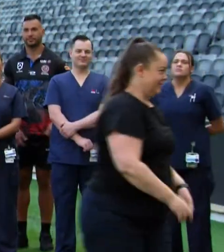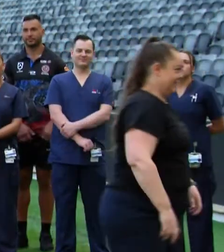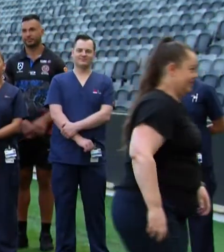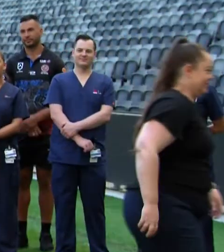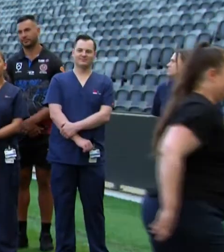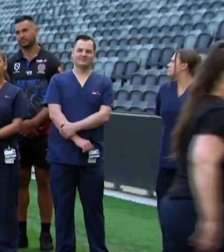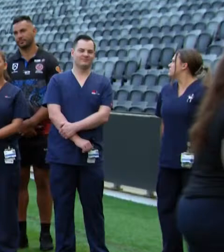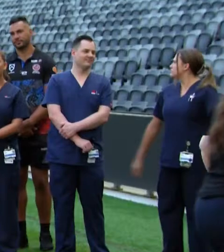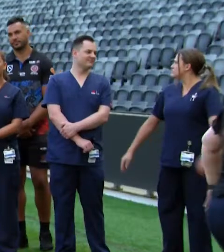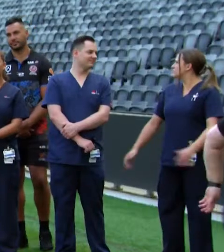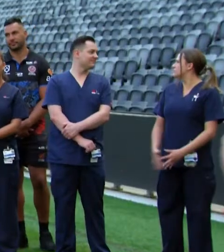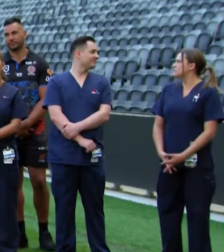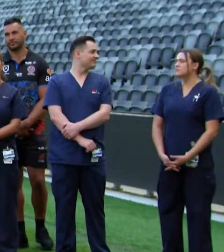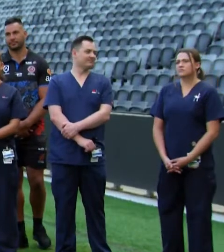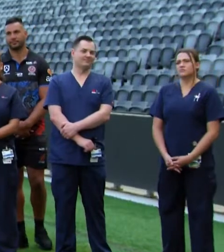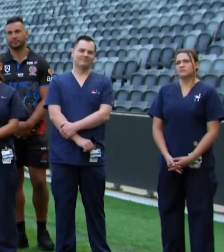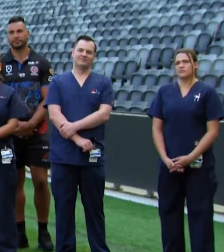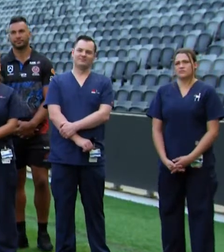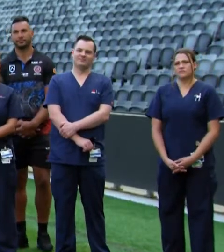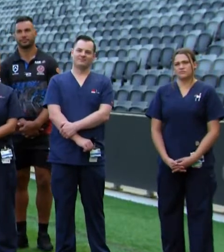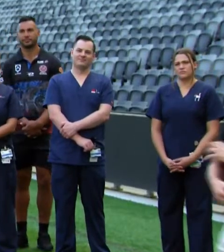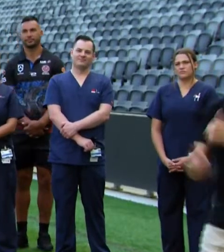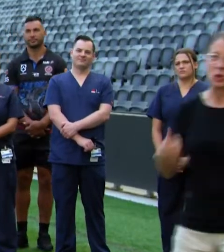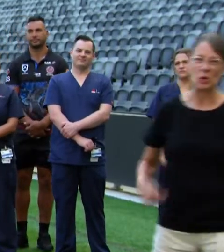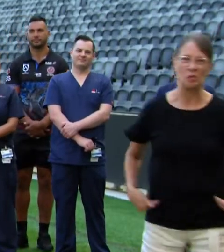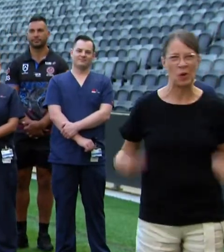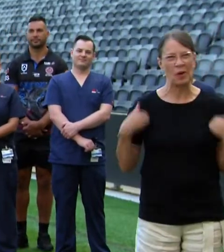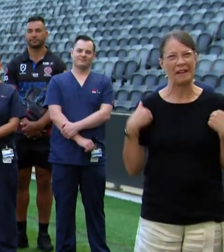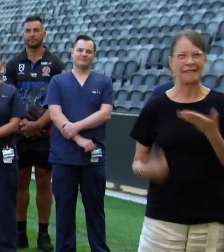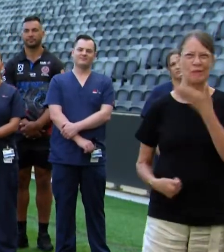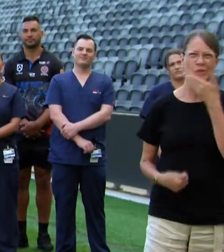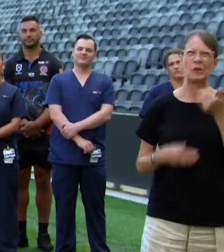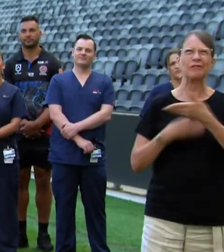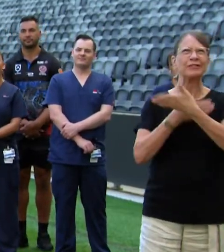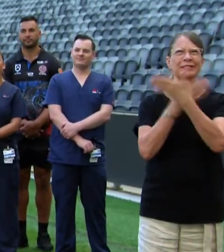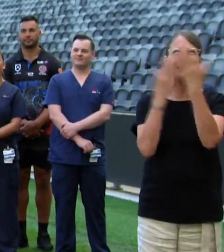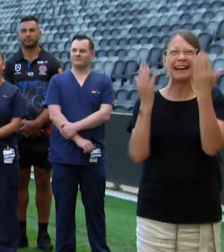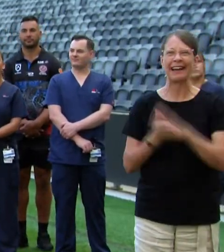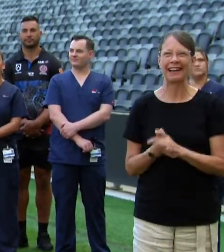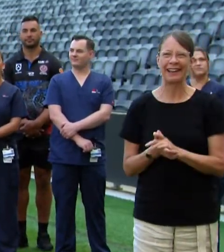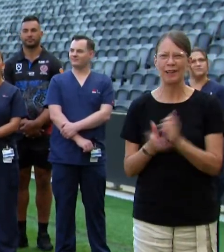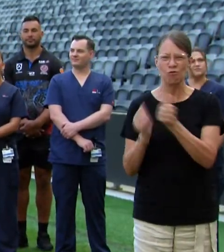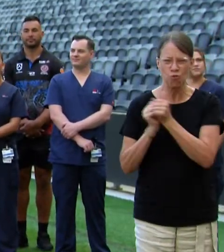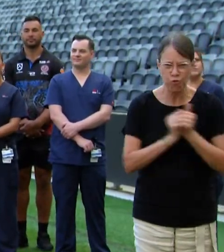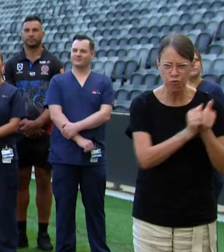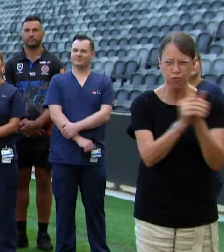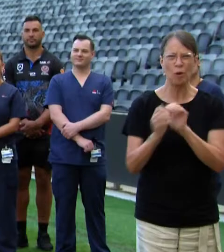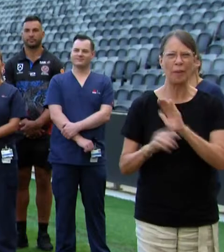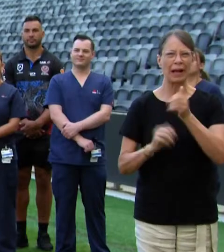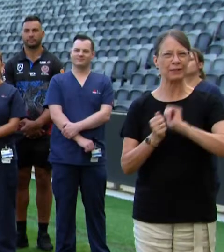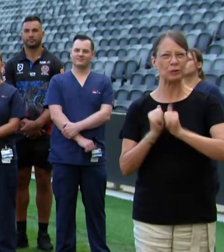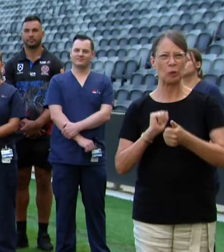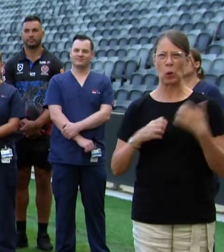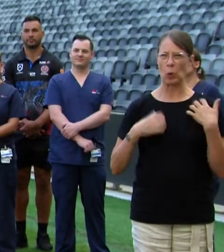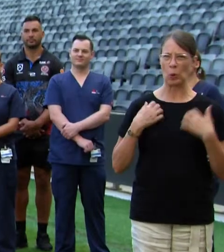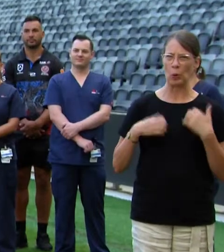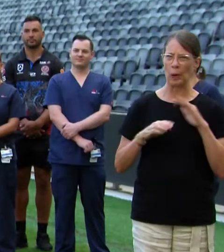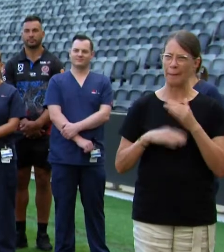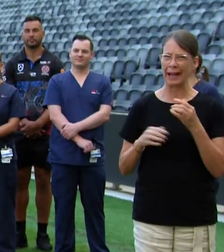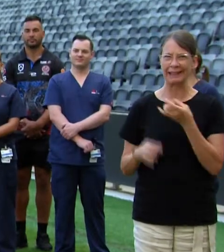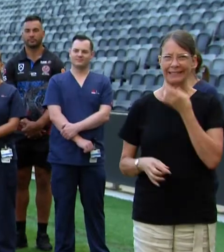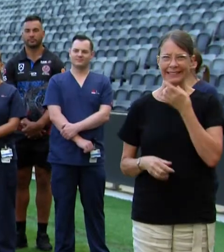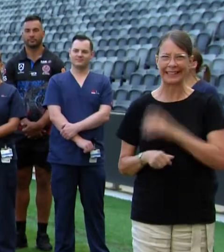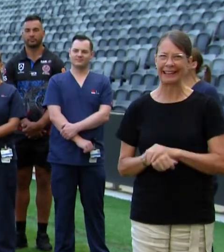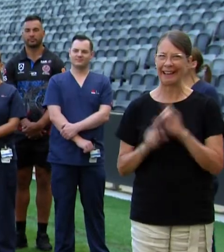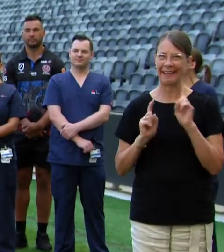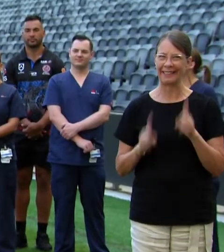Good morning. It's a beautiful morning. Sport brings us together. We're very excited for Saturday. It's the start of our rugby league season in 2022. There's